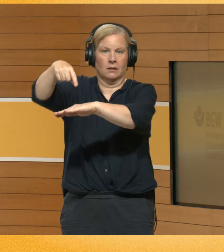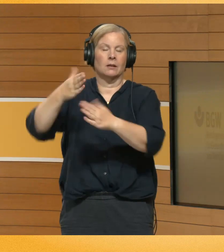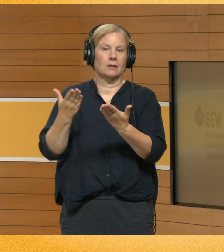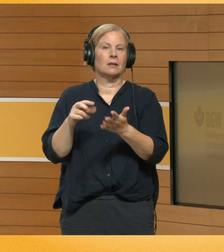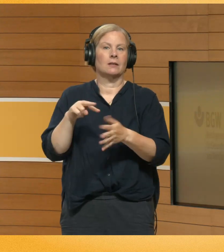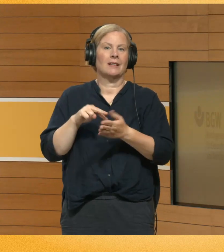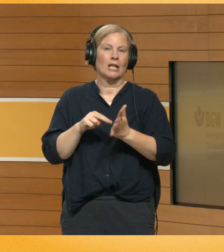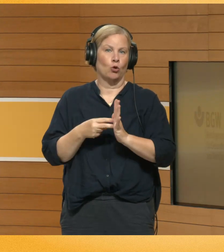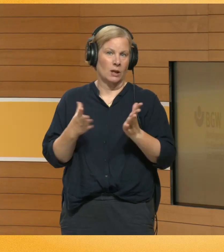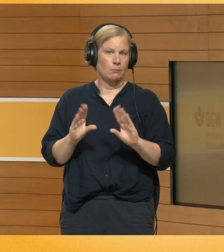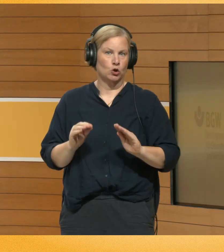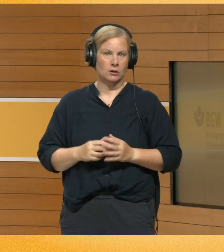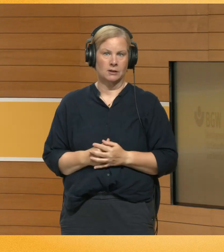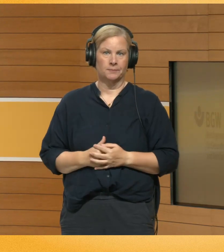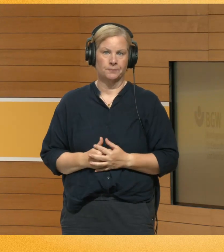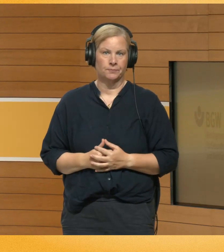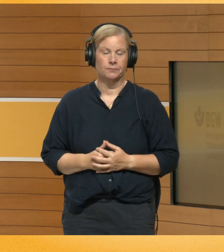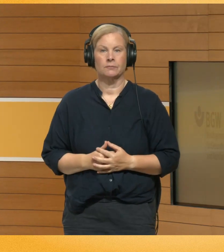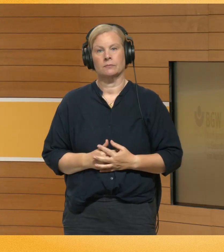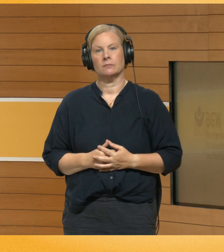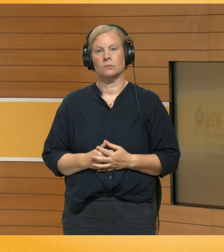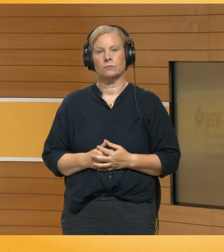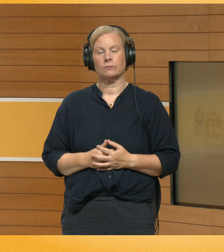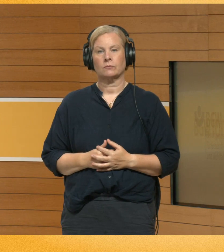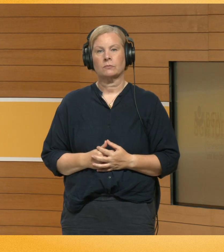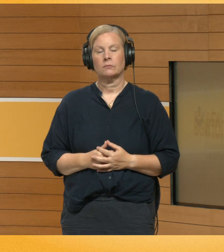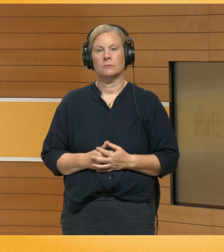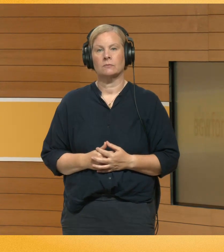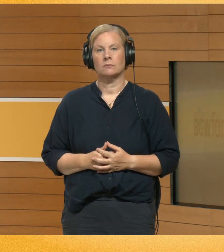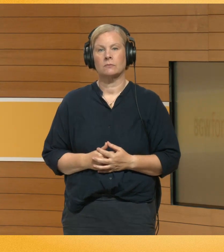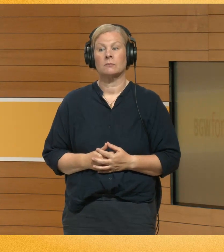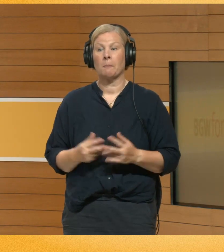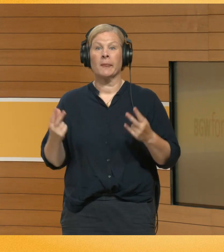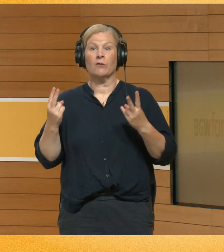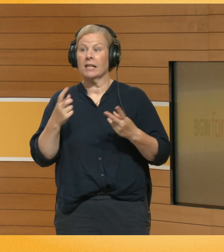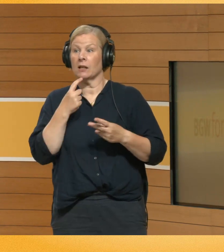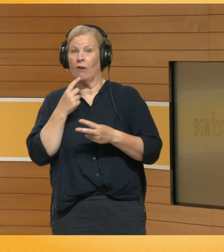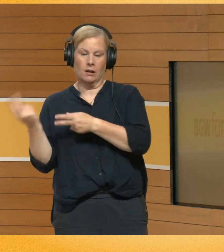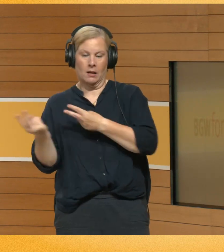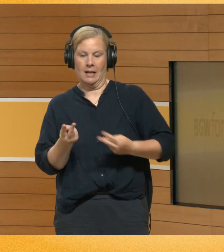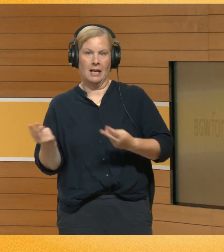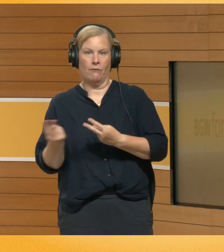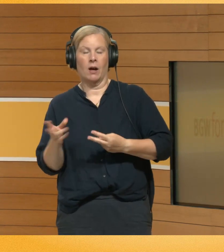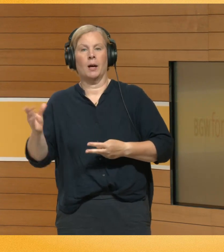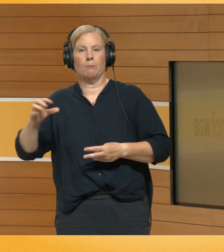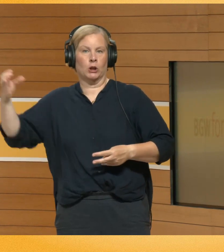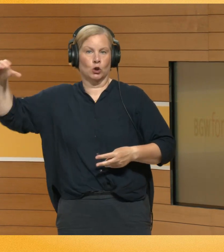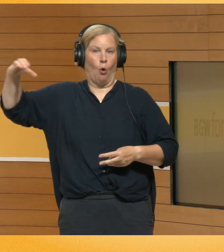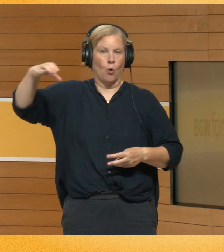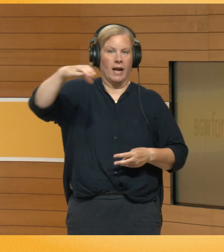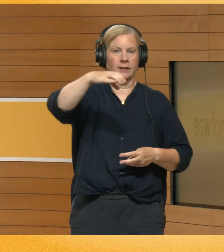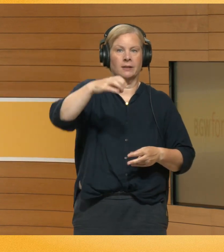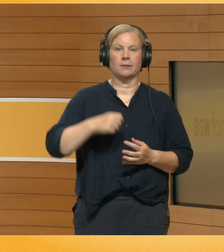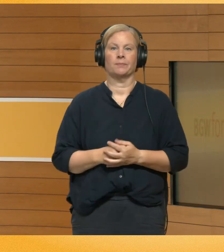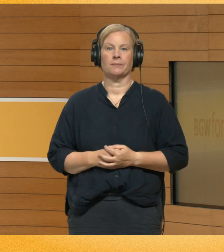particularly to the remotest areas. I think of blood. instead of transporting the